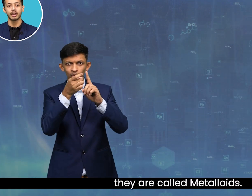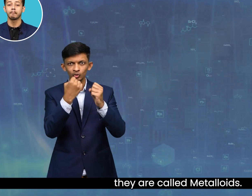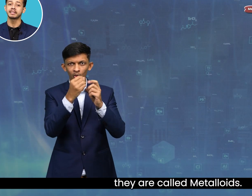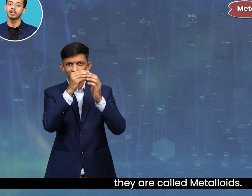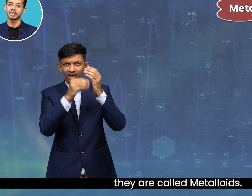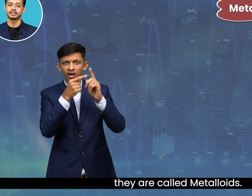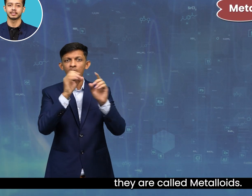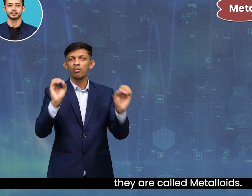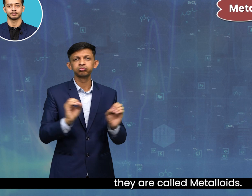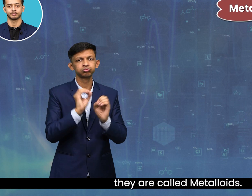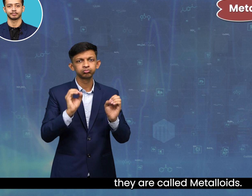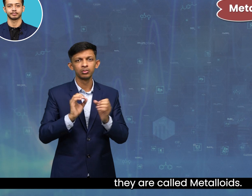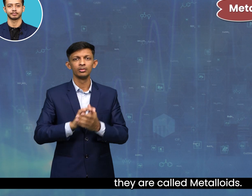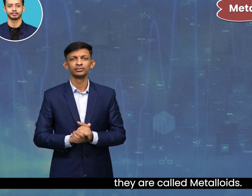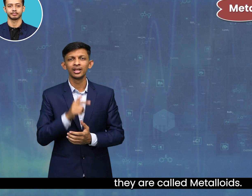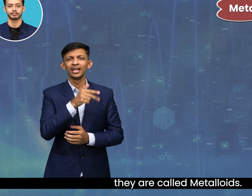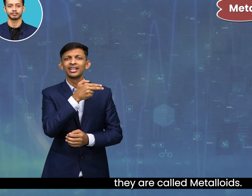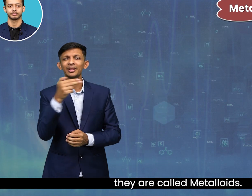called metalloids.